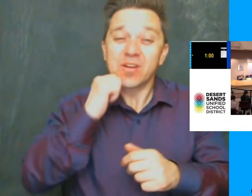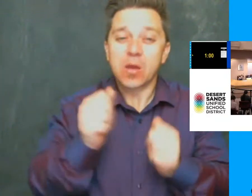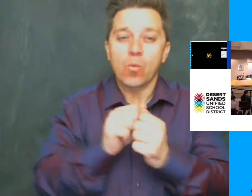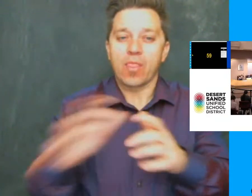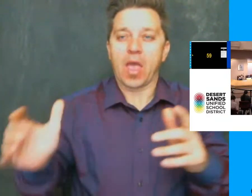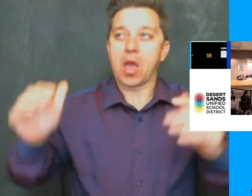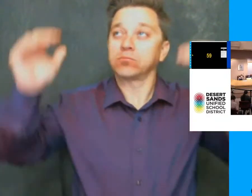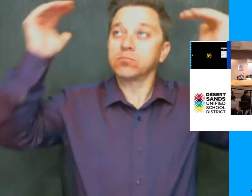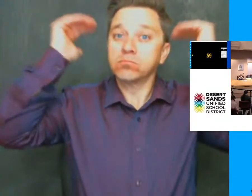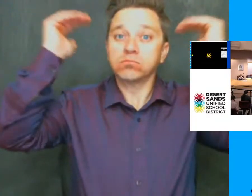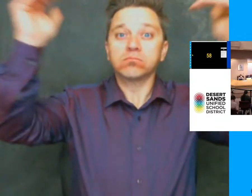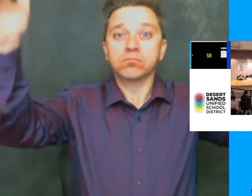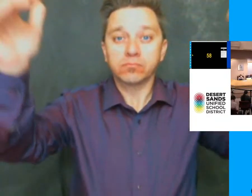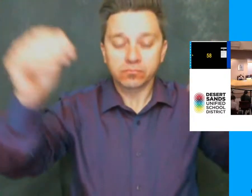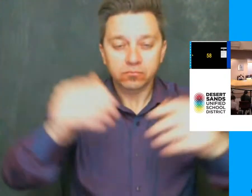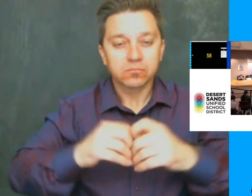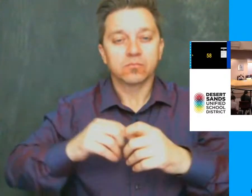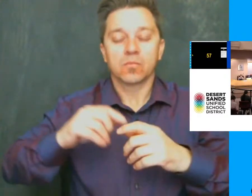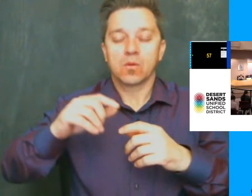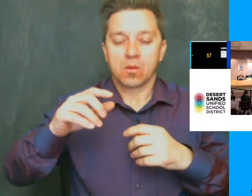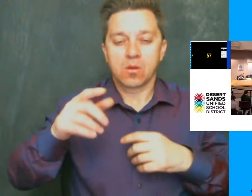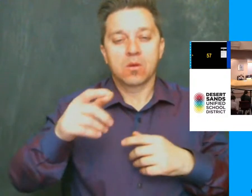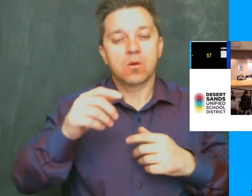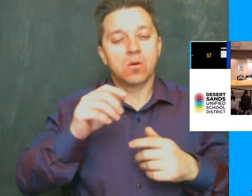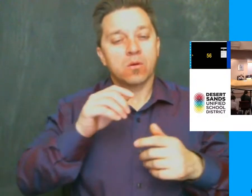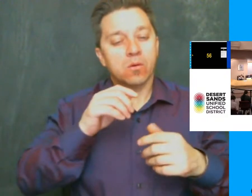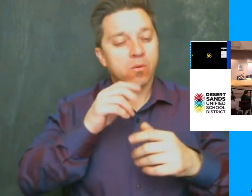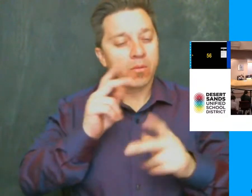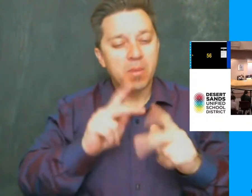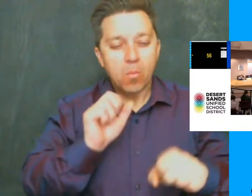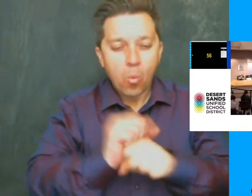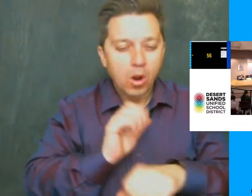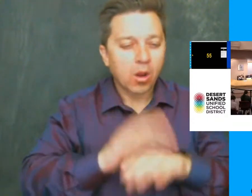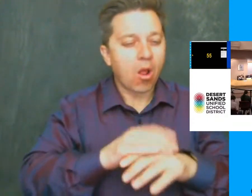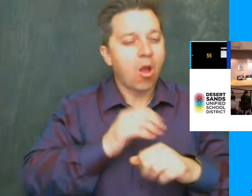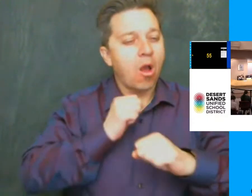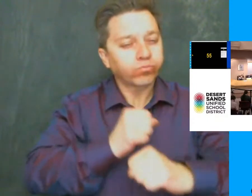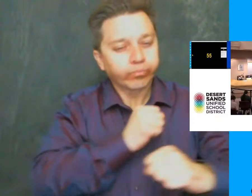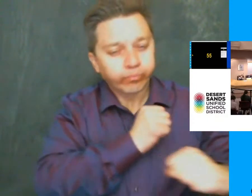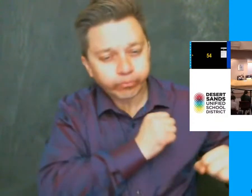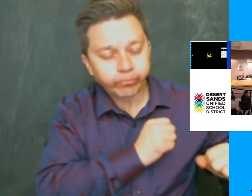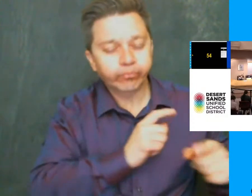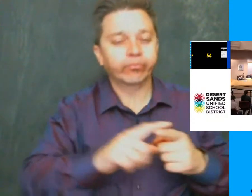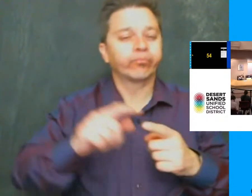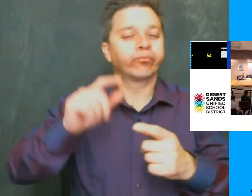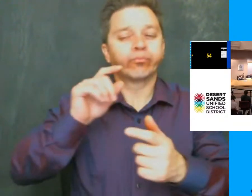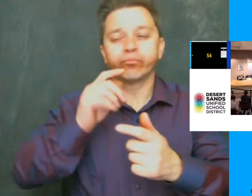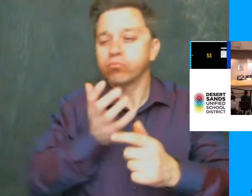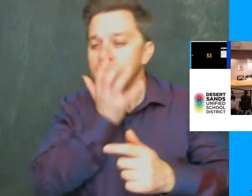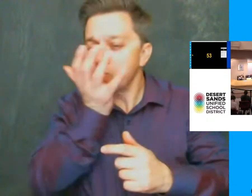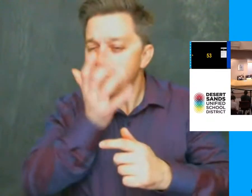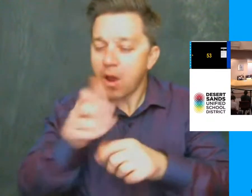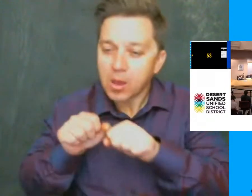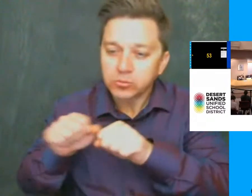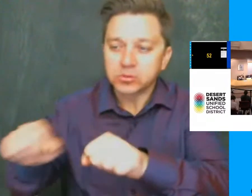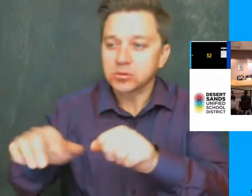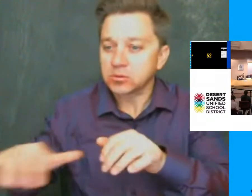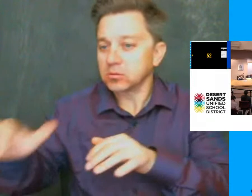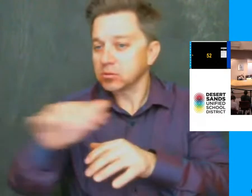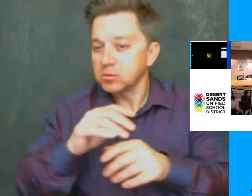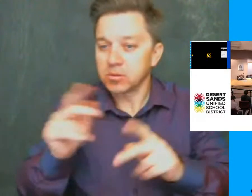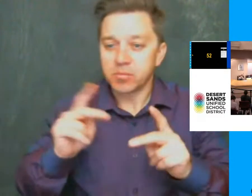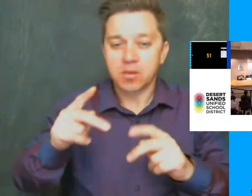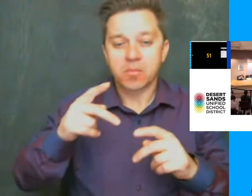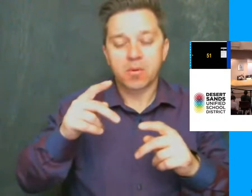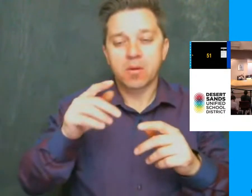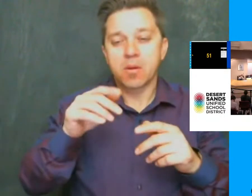know, we're the custodians, the groundskeepers, security, parads walking the students back and forth to the bus. You got the